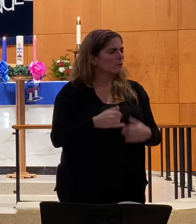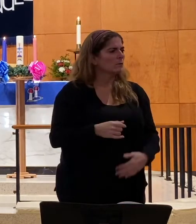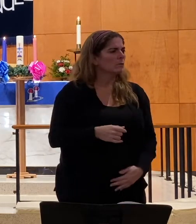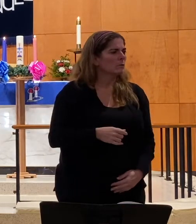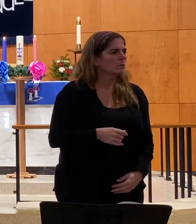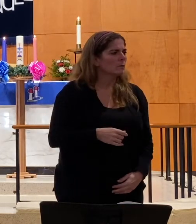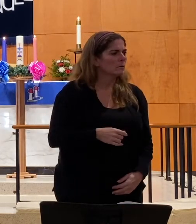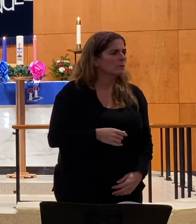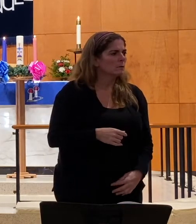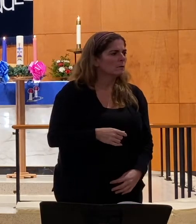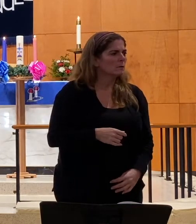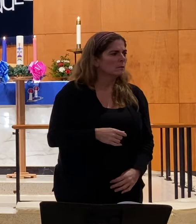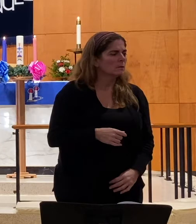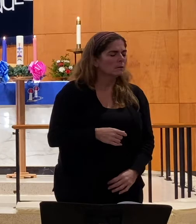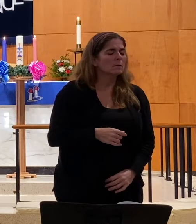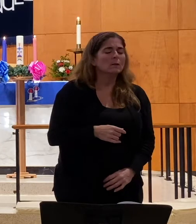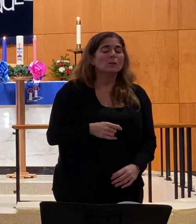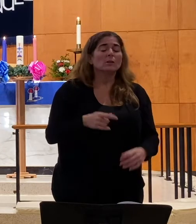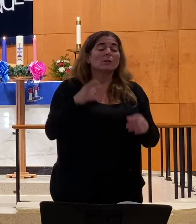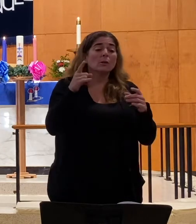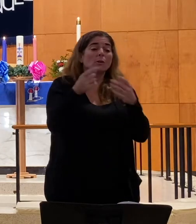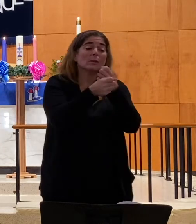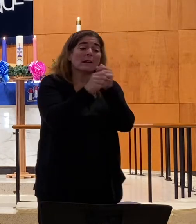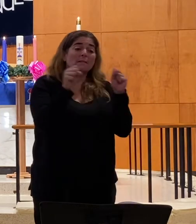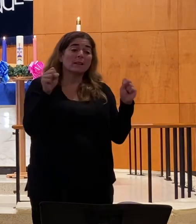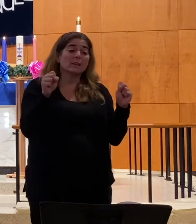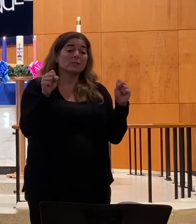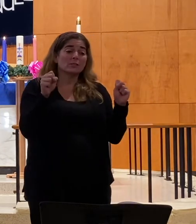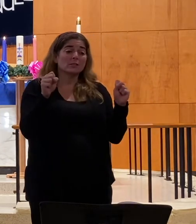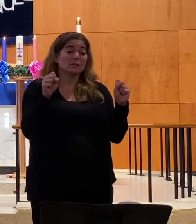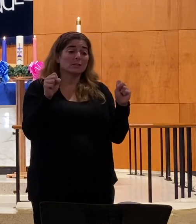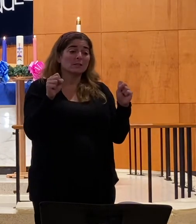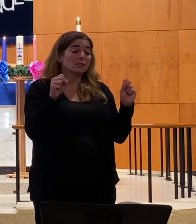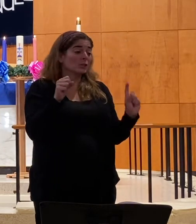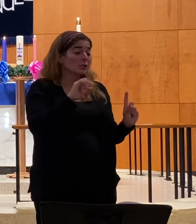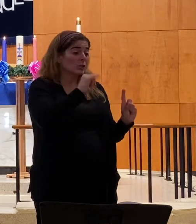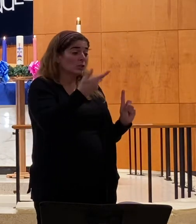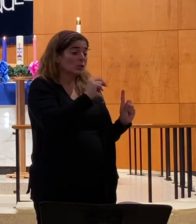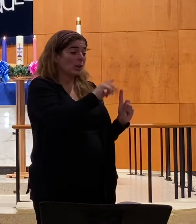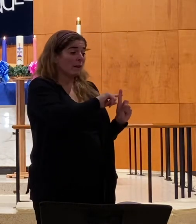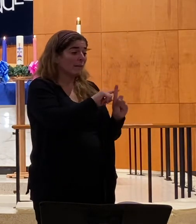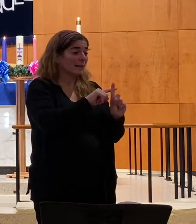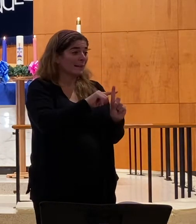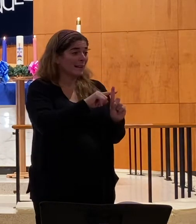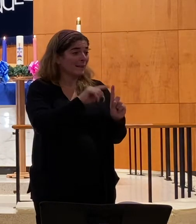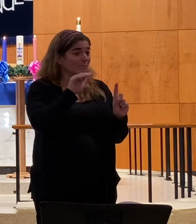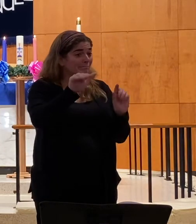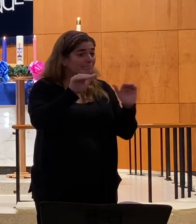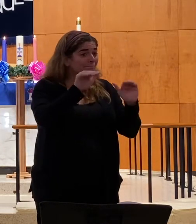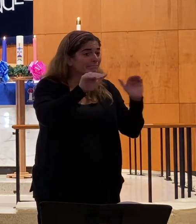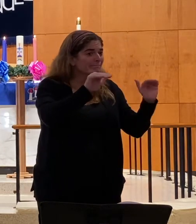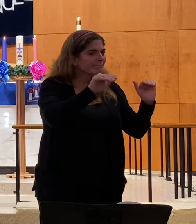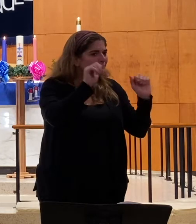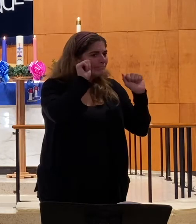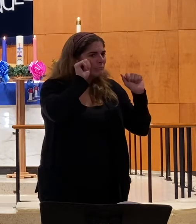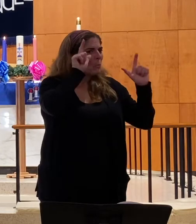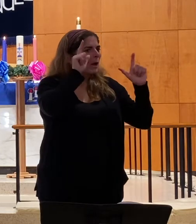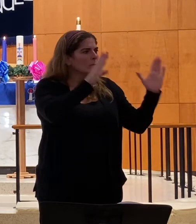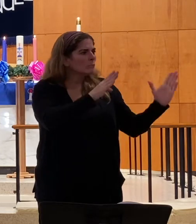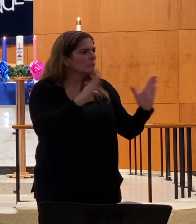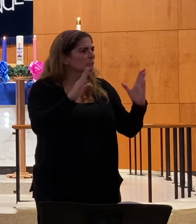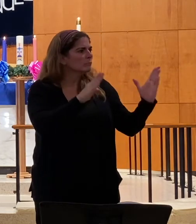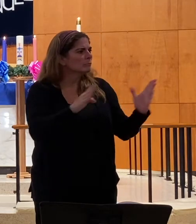It's this vision of salvation and mission to which John was sent to witness. You see, John's role is